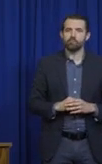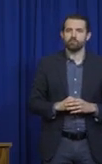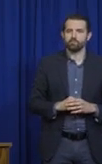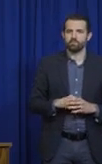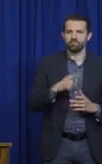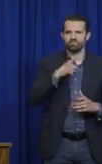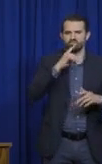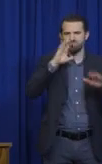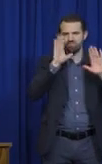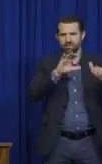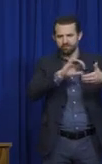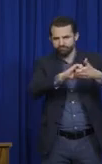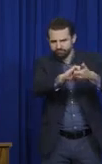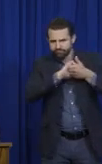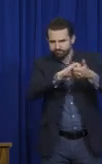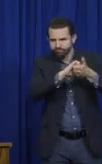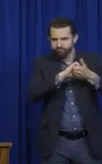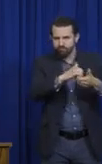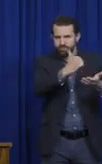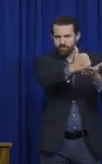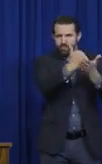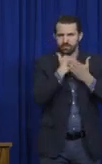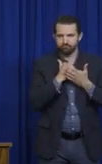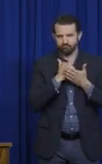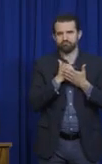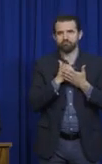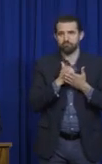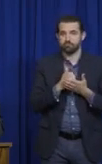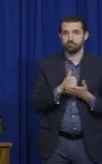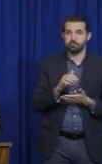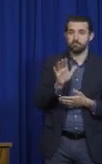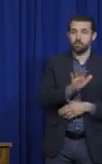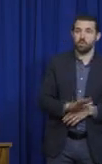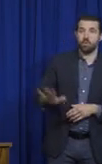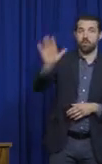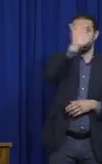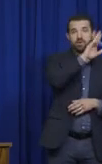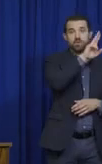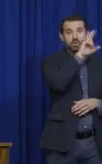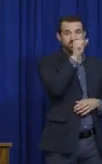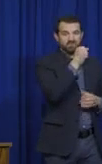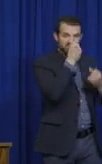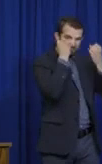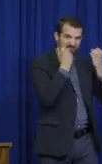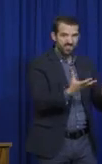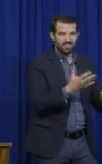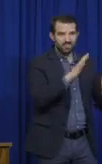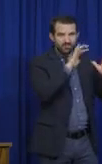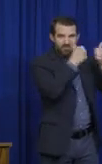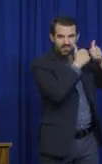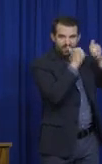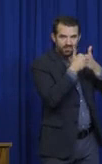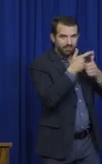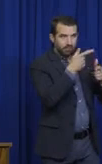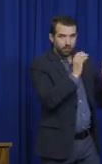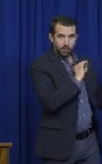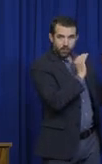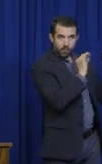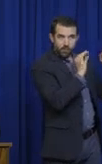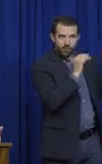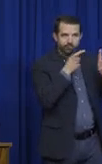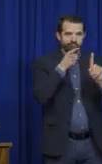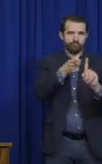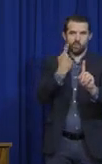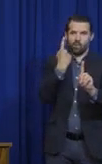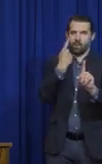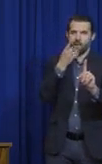of ours. Even as many other places in the country were finding it challenging, Puritan was always able to help out Maine CDC in